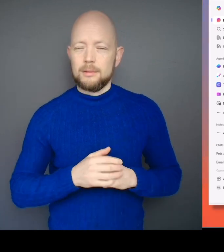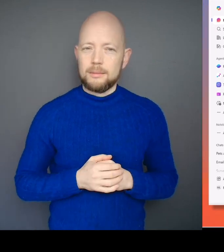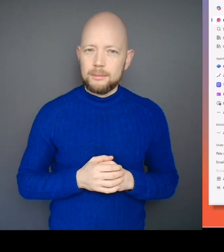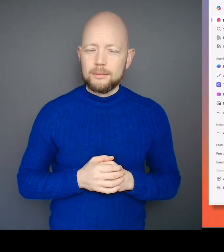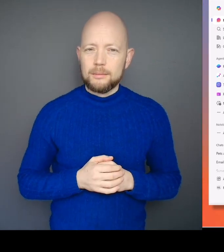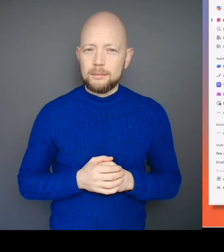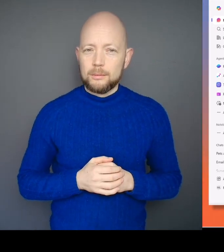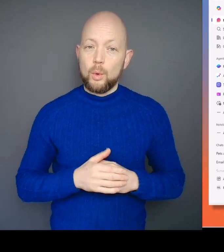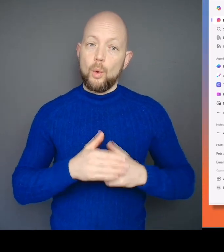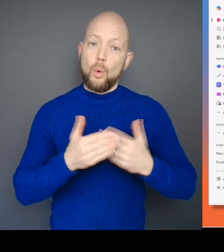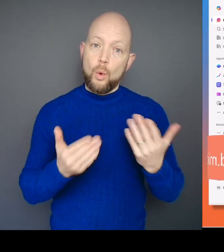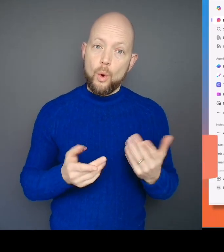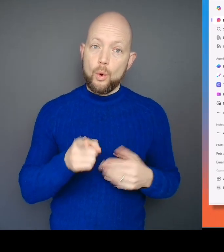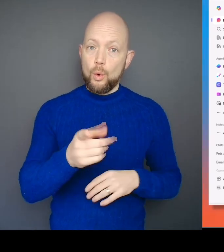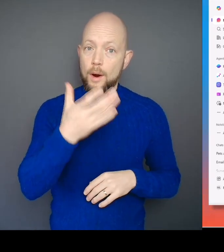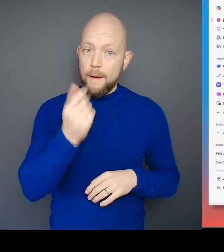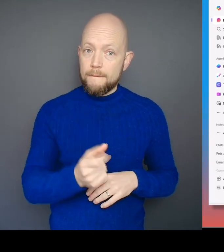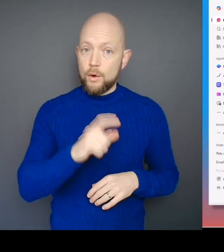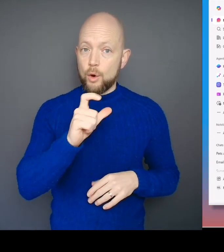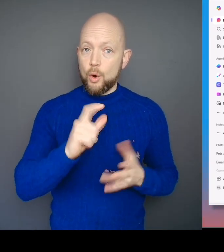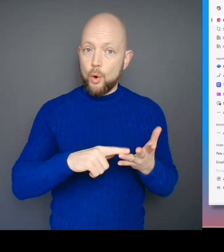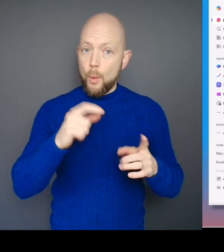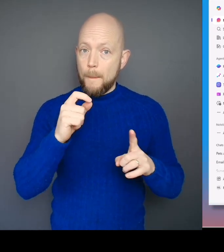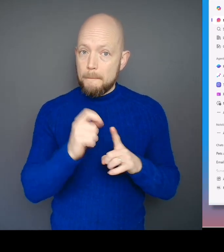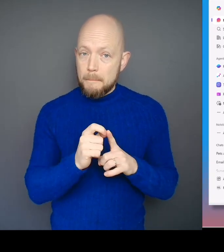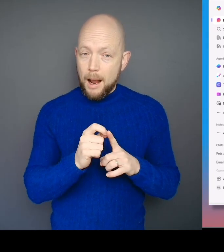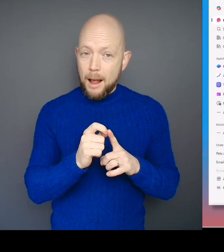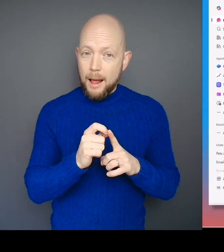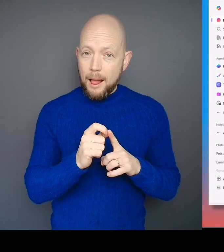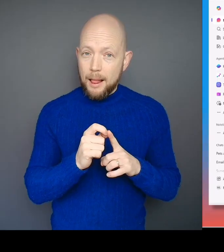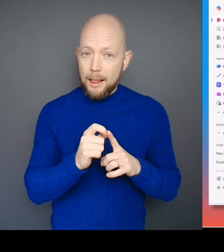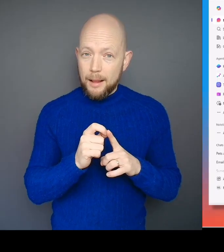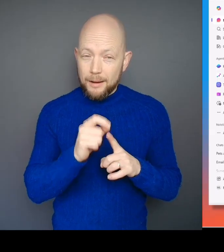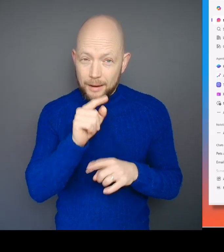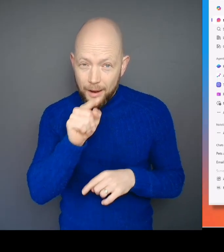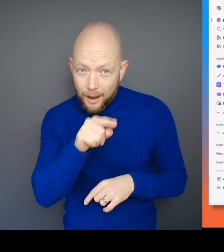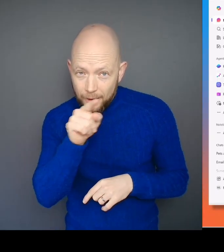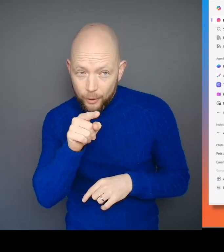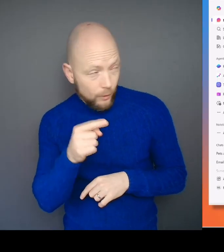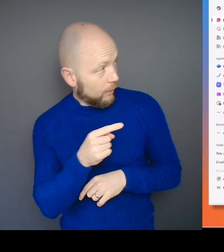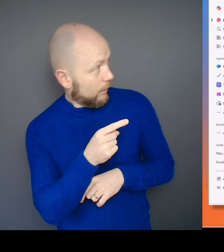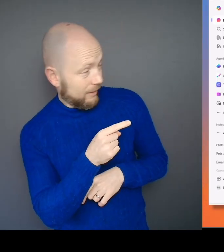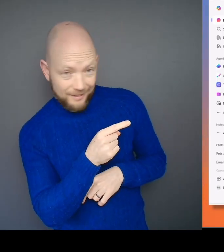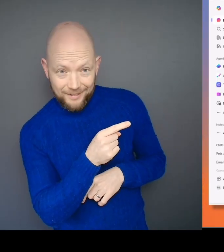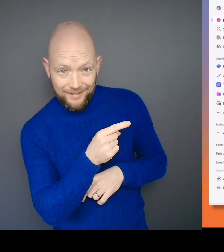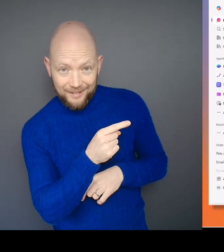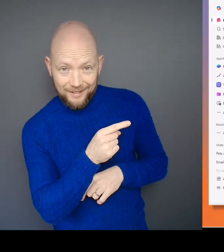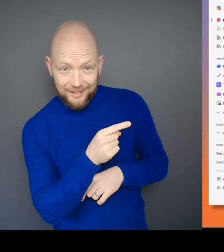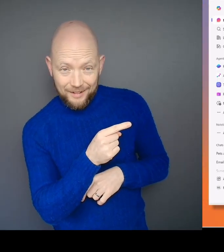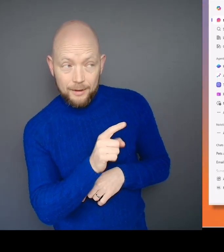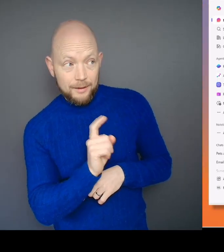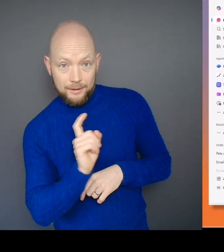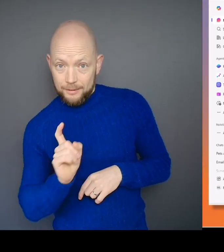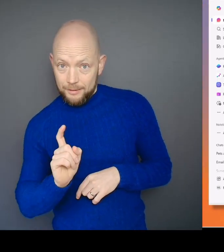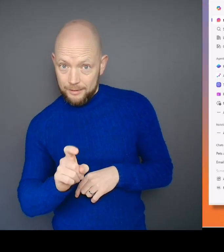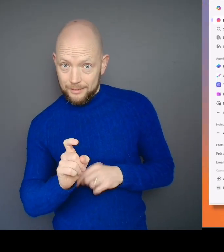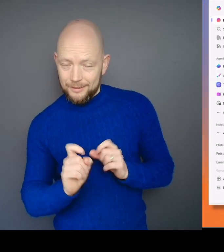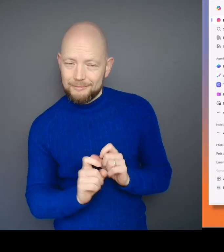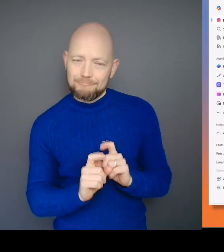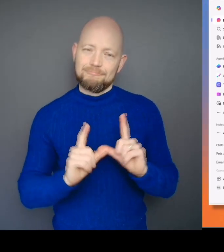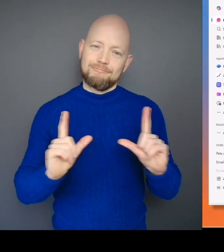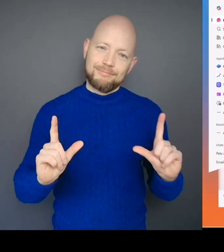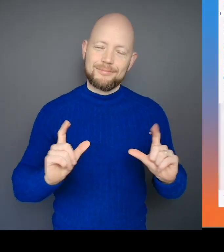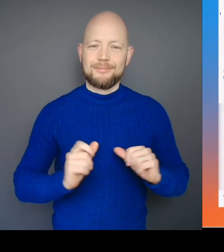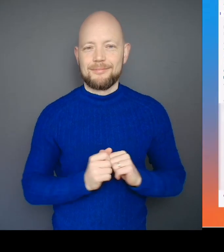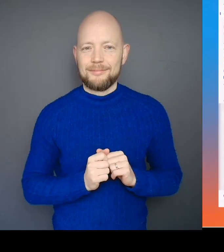m365.cloud.microsoft. Alternatively, if you have a M365 Copilot icon on your toolbar or a Copilot button on your